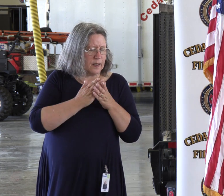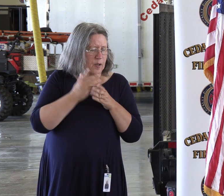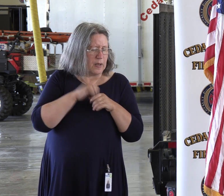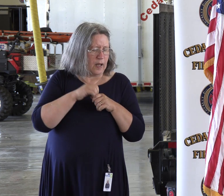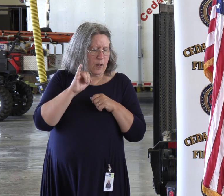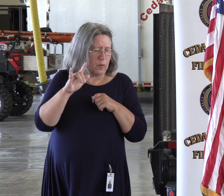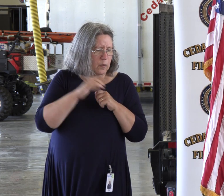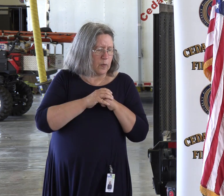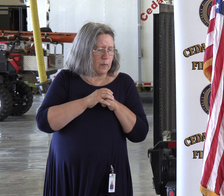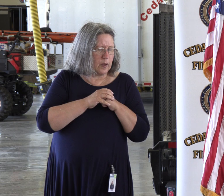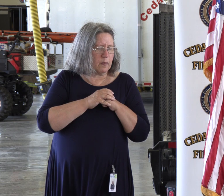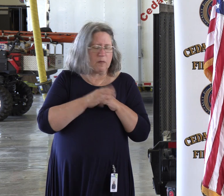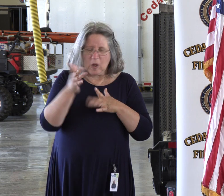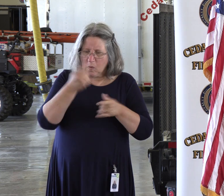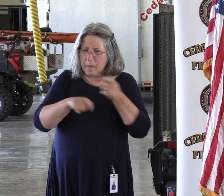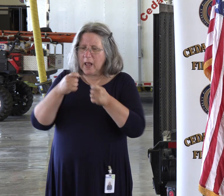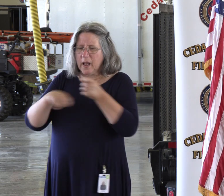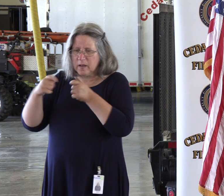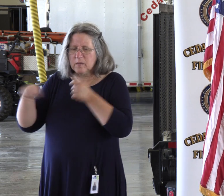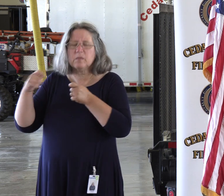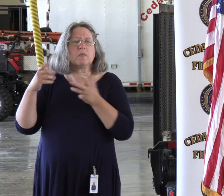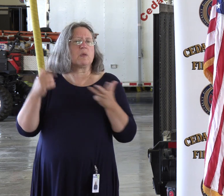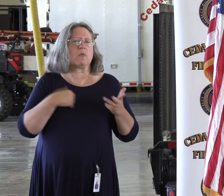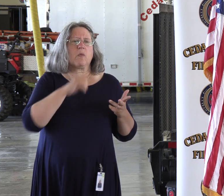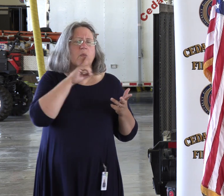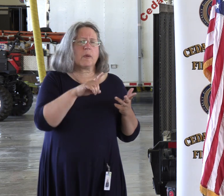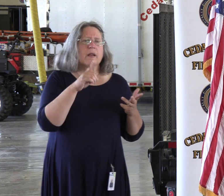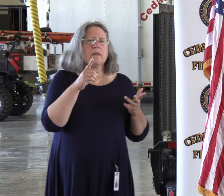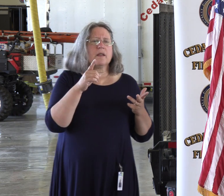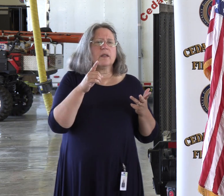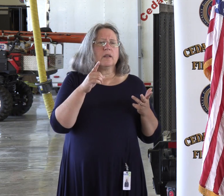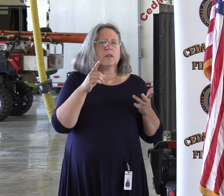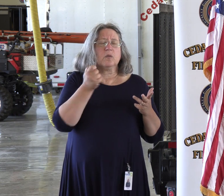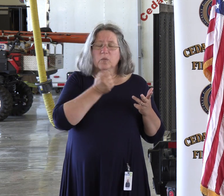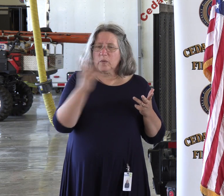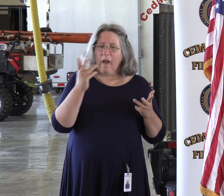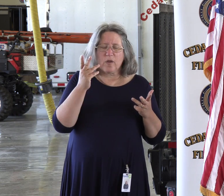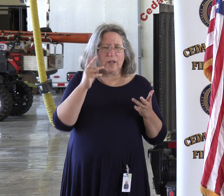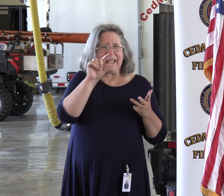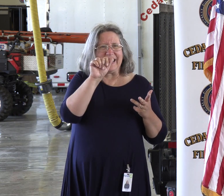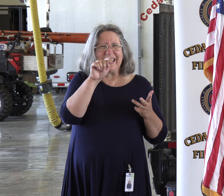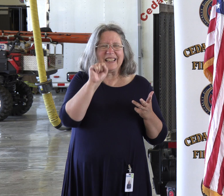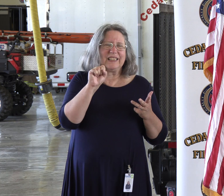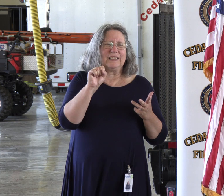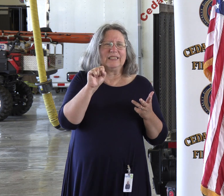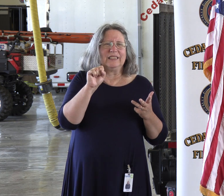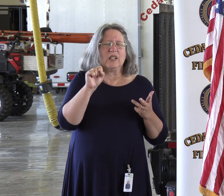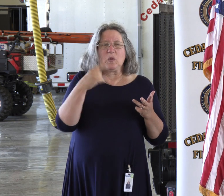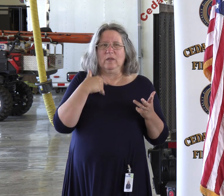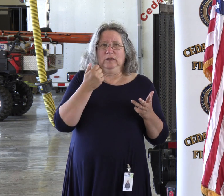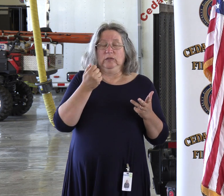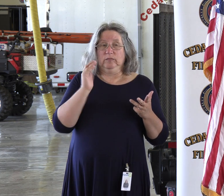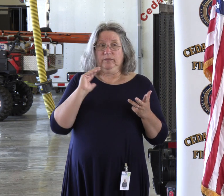Many of those are also been replaced. Numerous vehicle gates were down. We had numerous holes